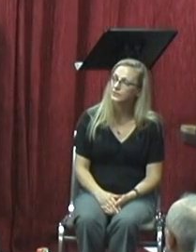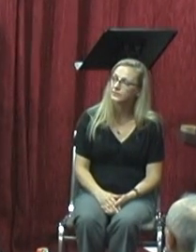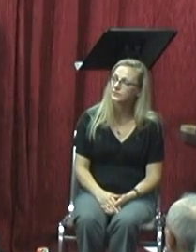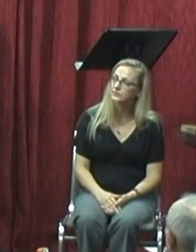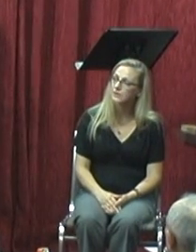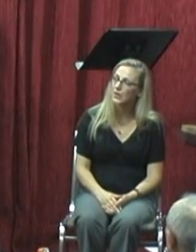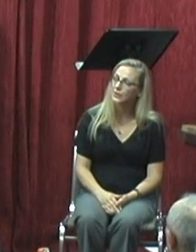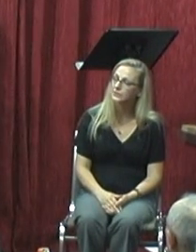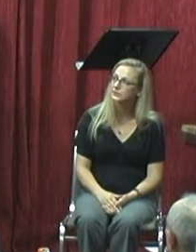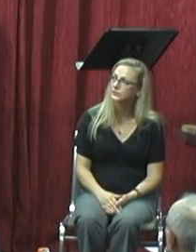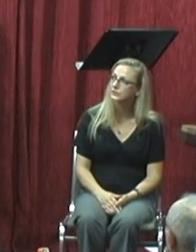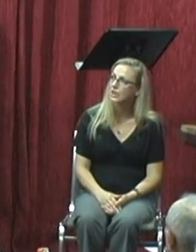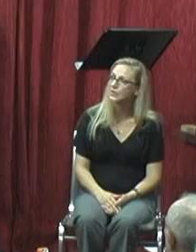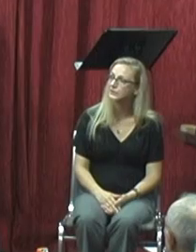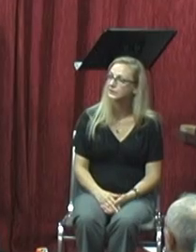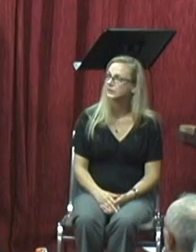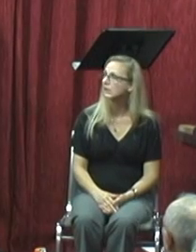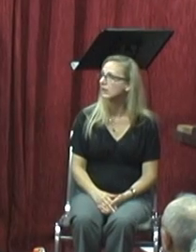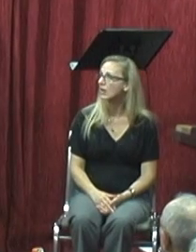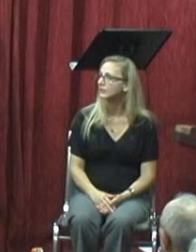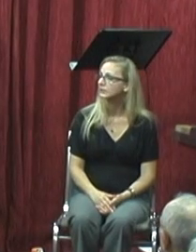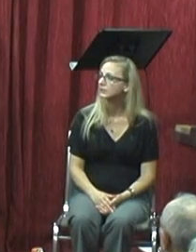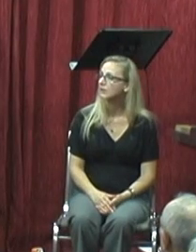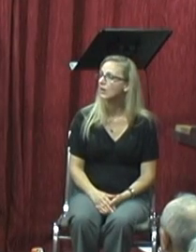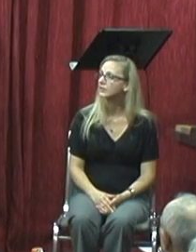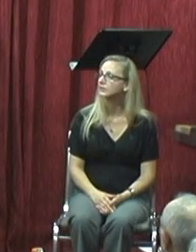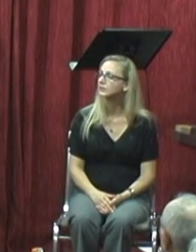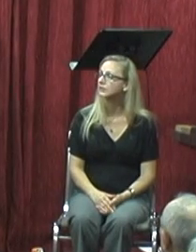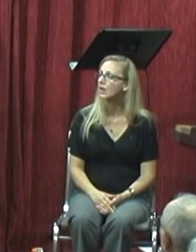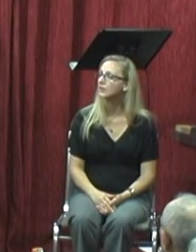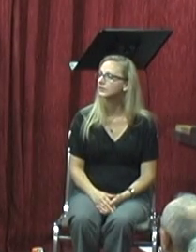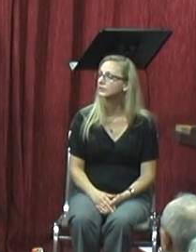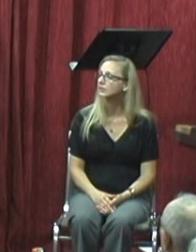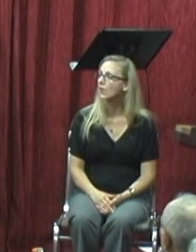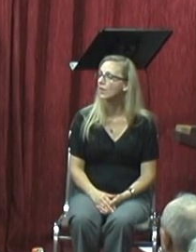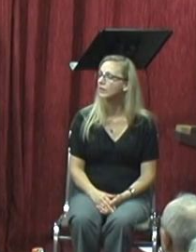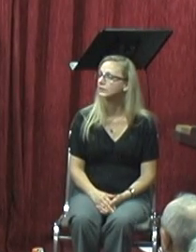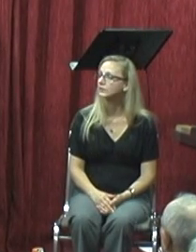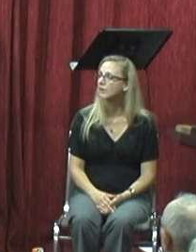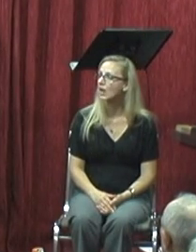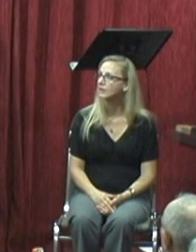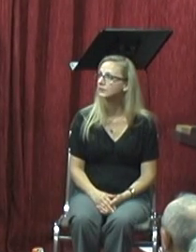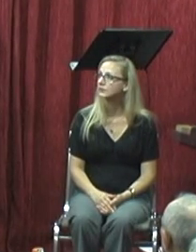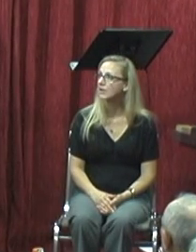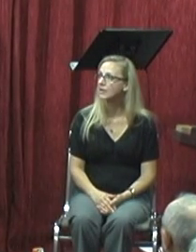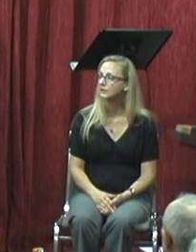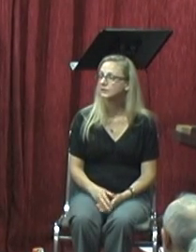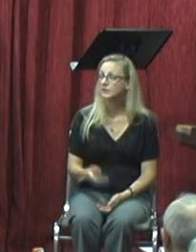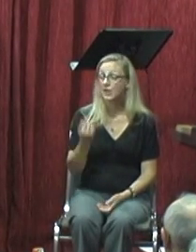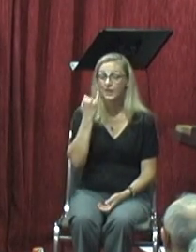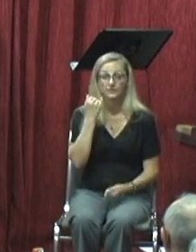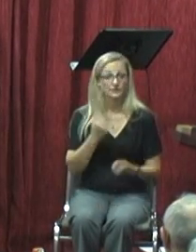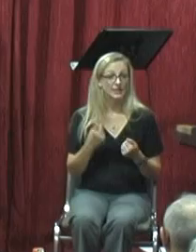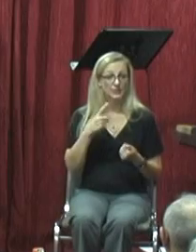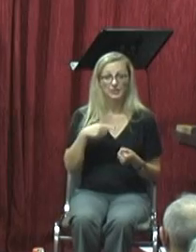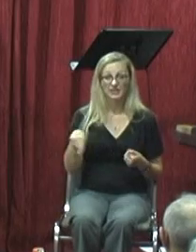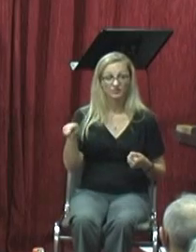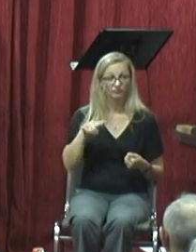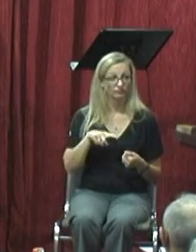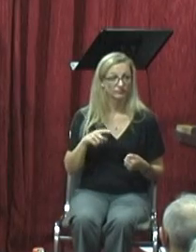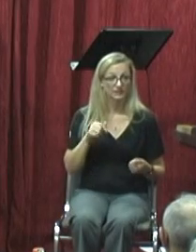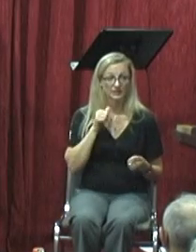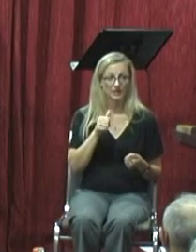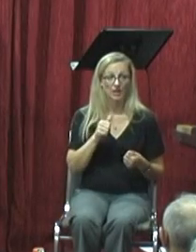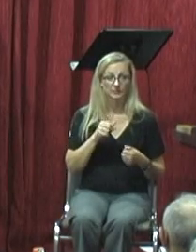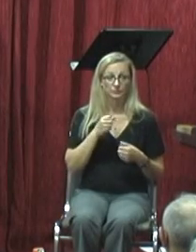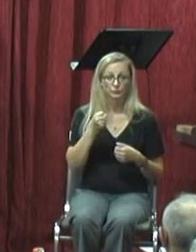all of you who have entered into the new covenant are welcome to participate. Let me just say, if there's anyone here who hasn't put your trust in Yeshua and you